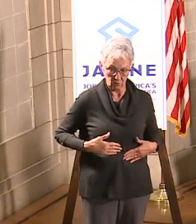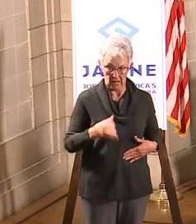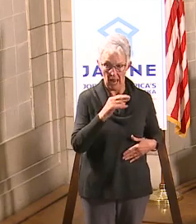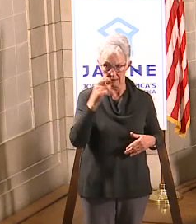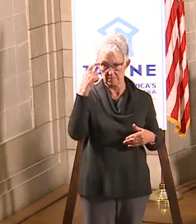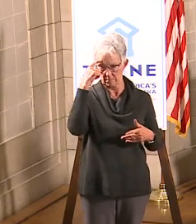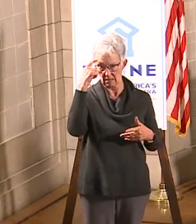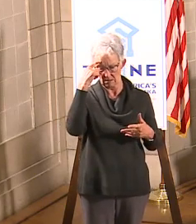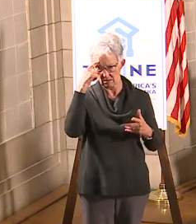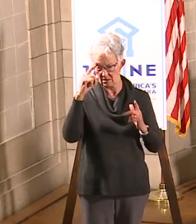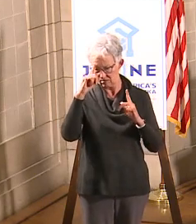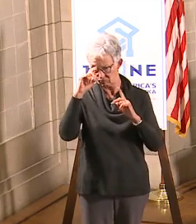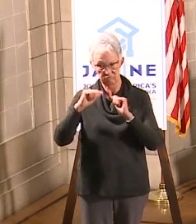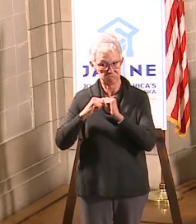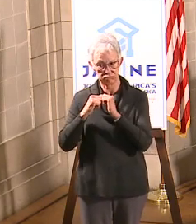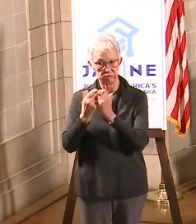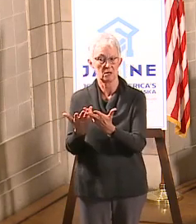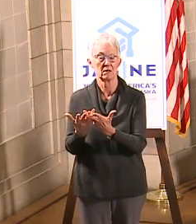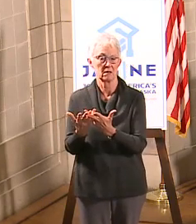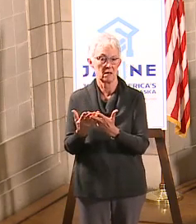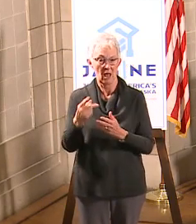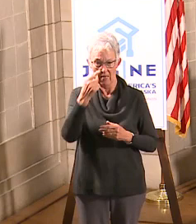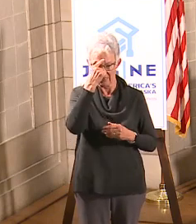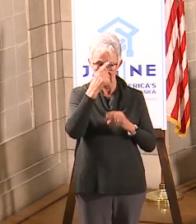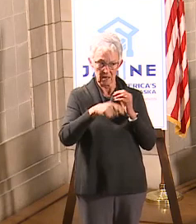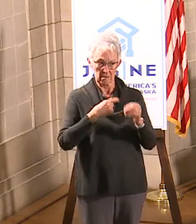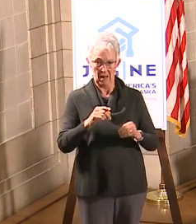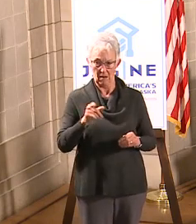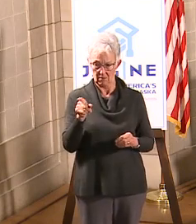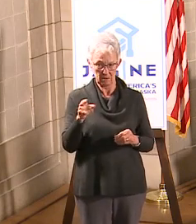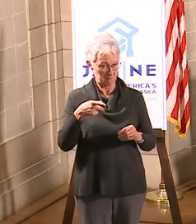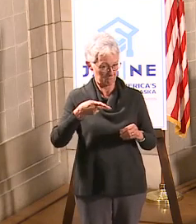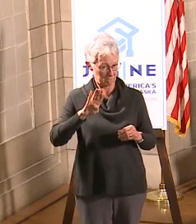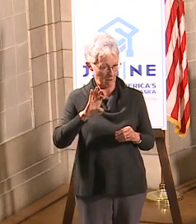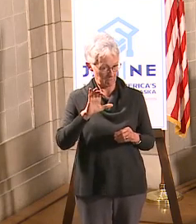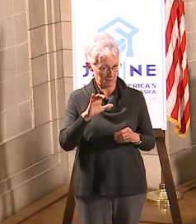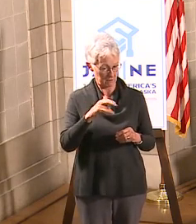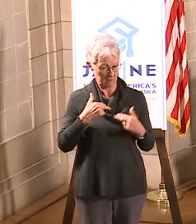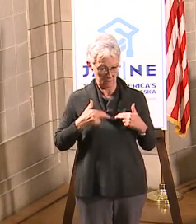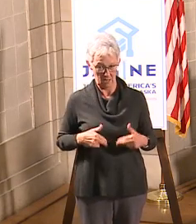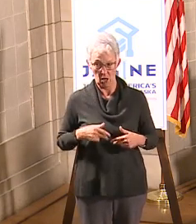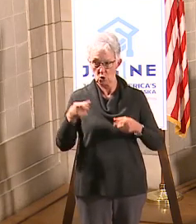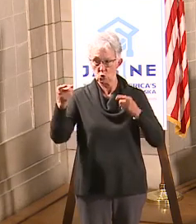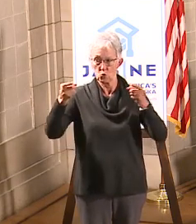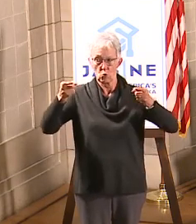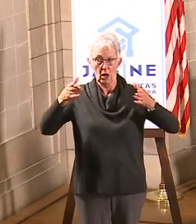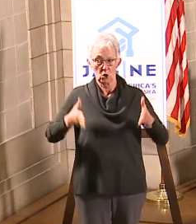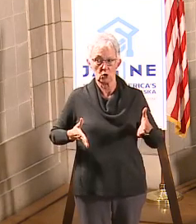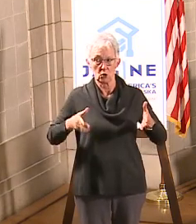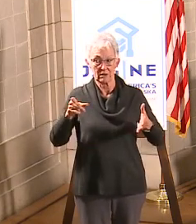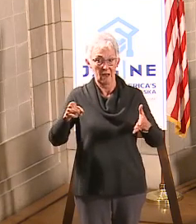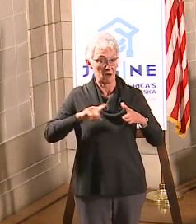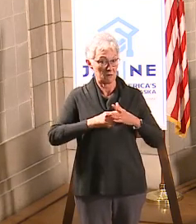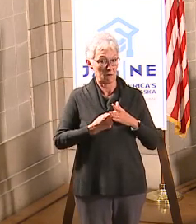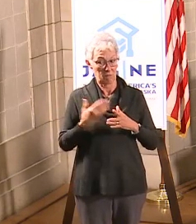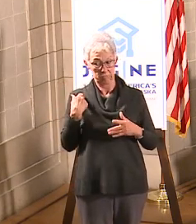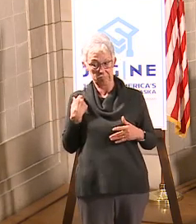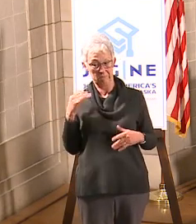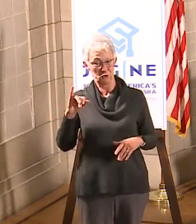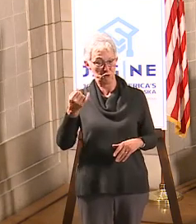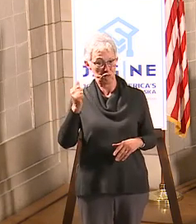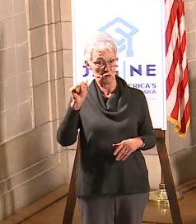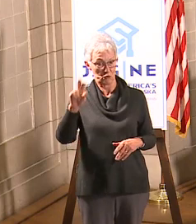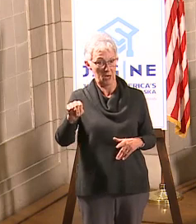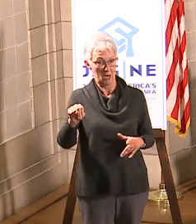department staff and directors. They've been at this now since January, tirelessly, little if